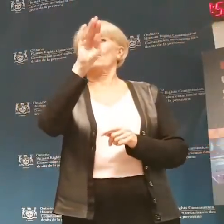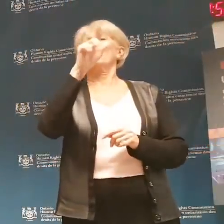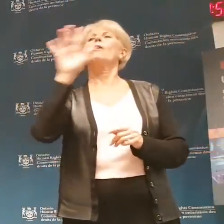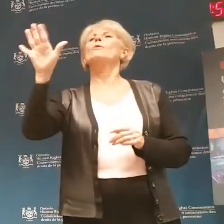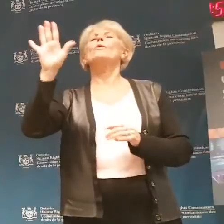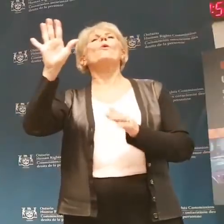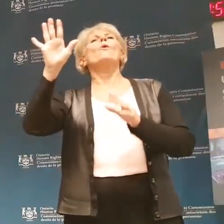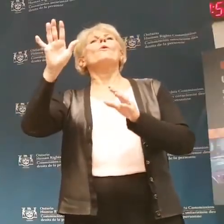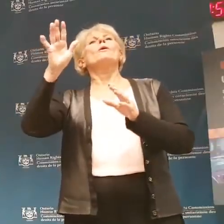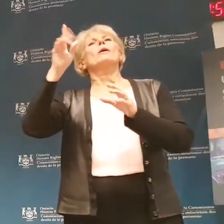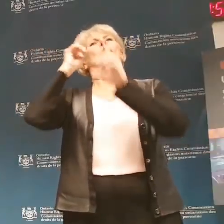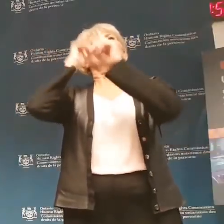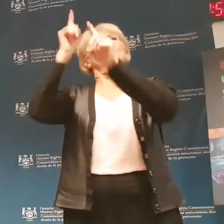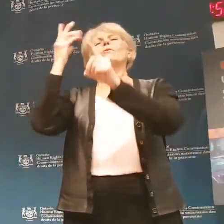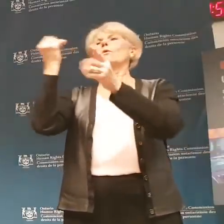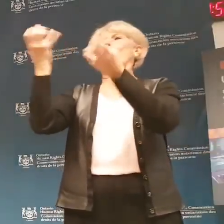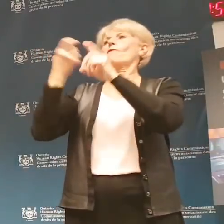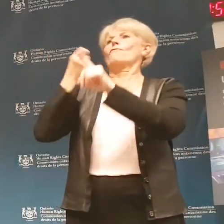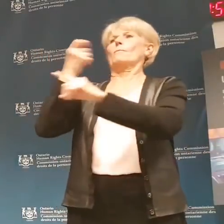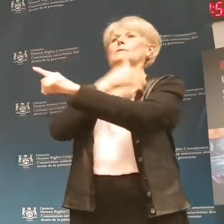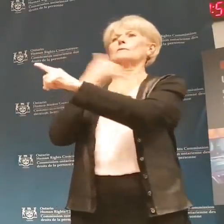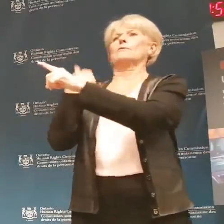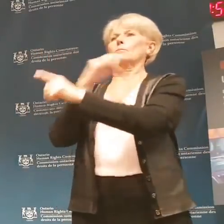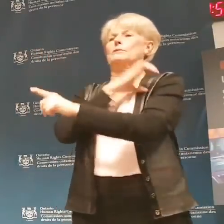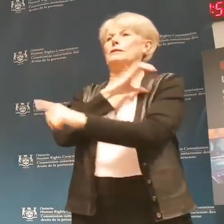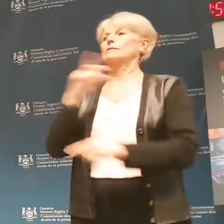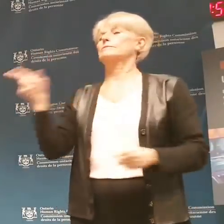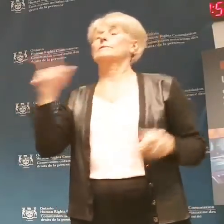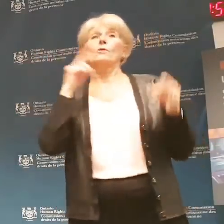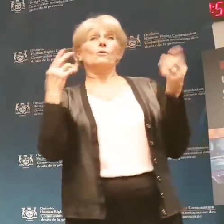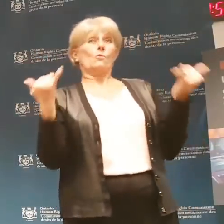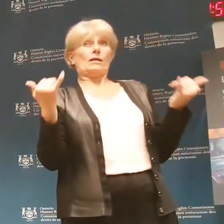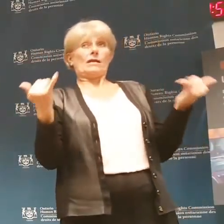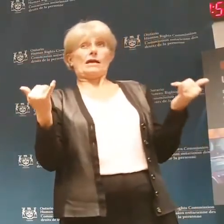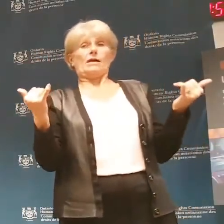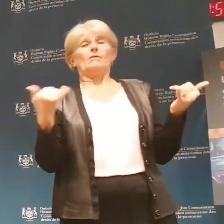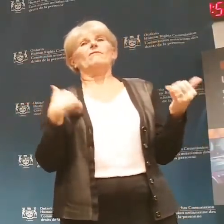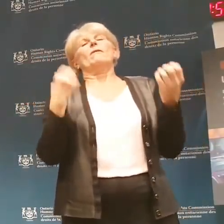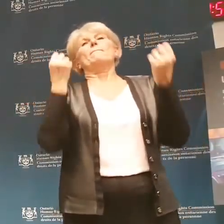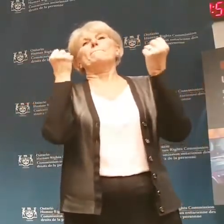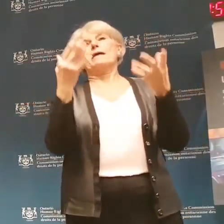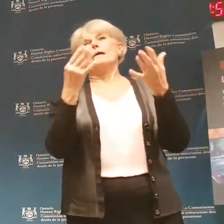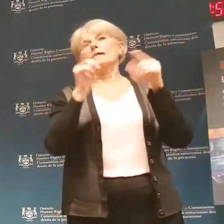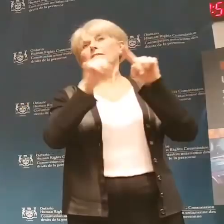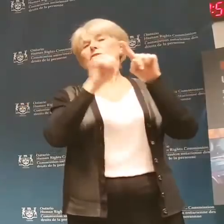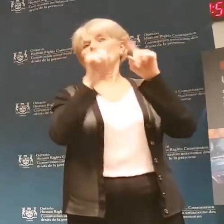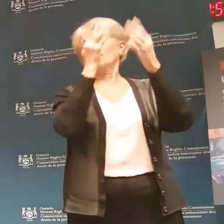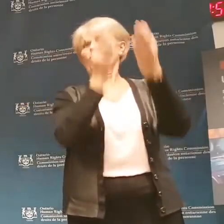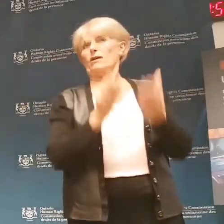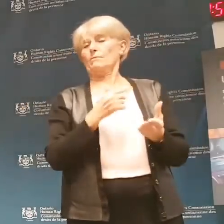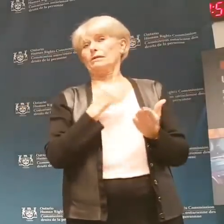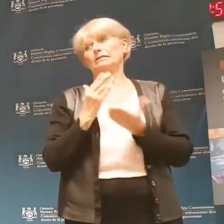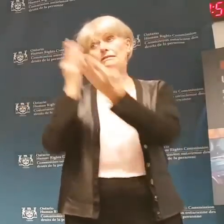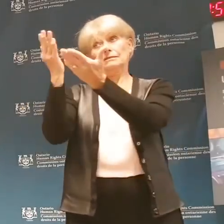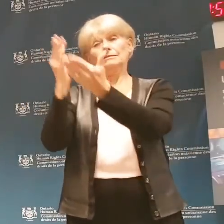see from the Toronto Police? So we, at this interim stage, have a number of recommendations that we've made. The first